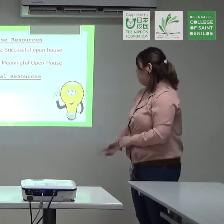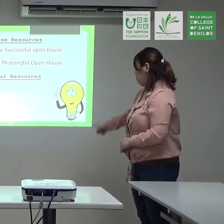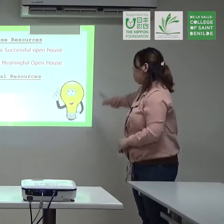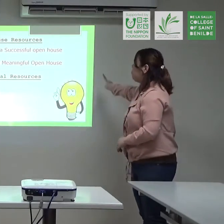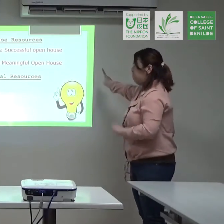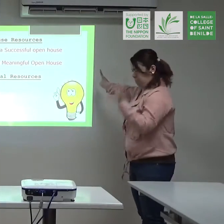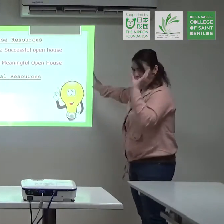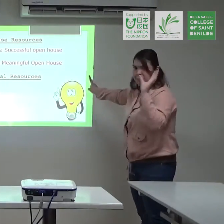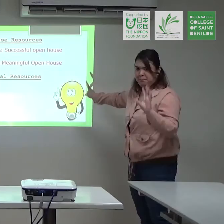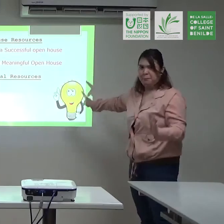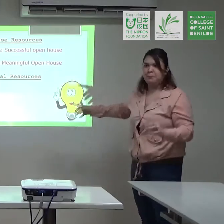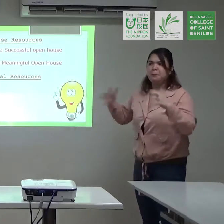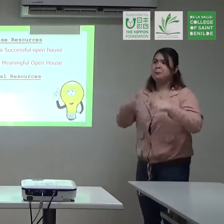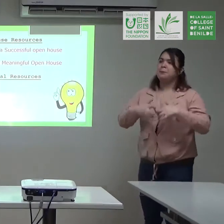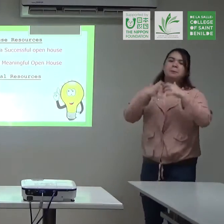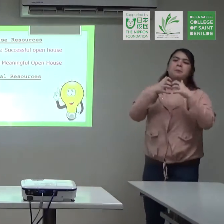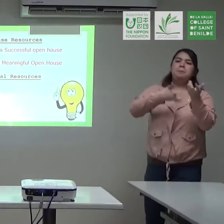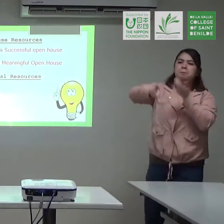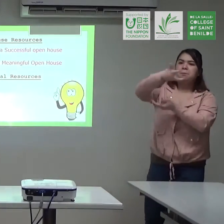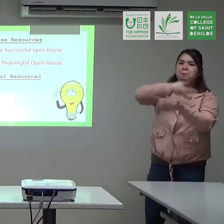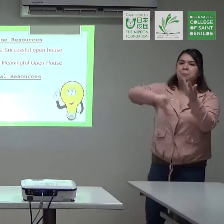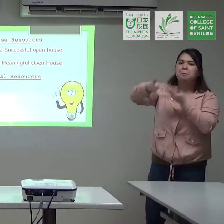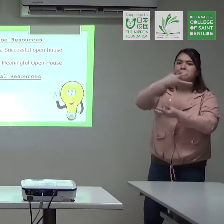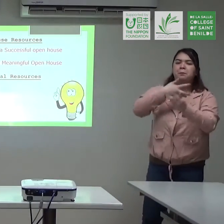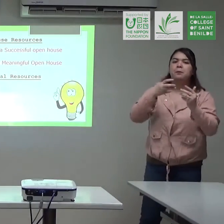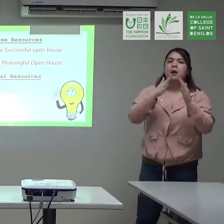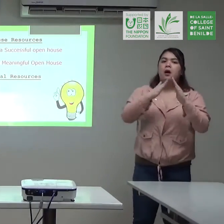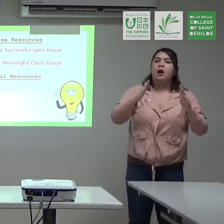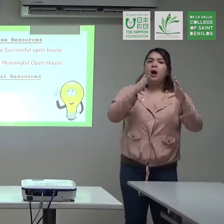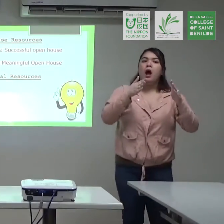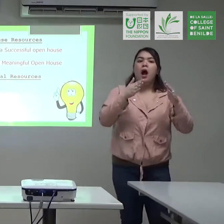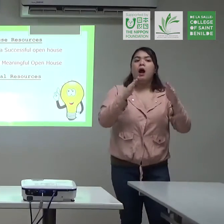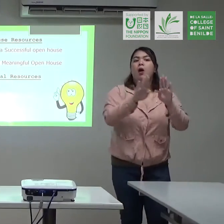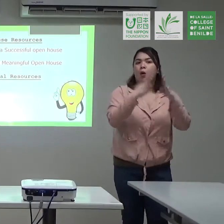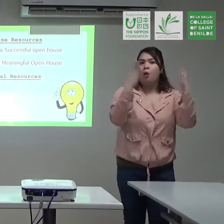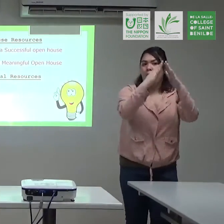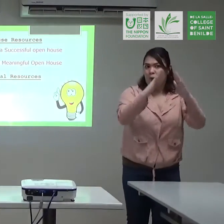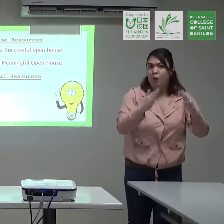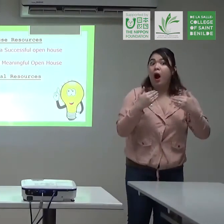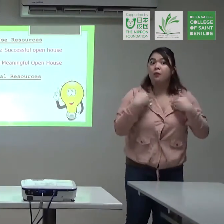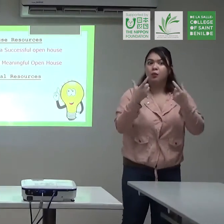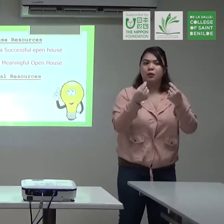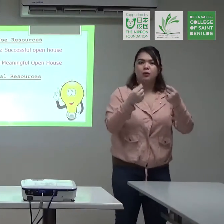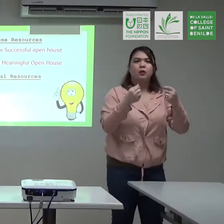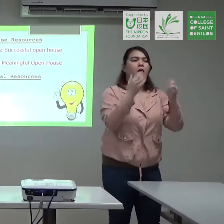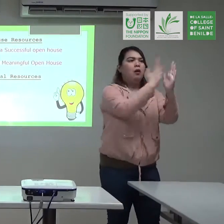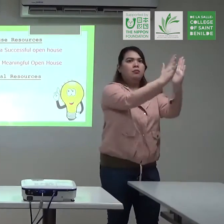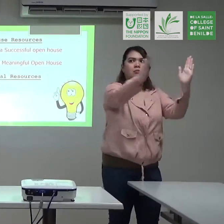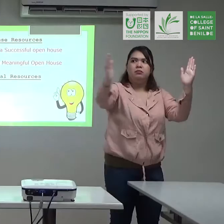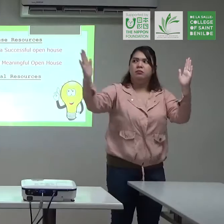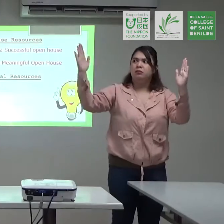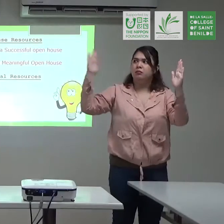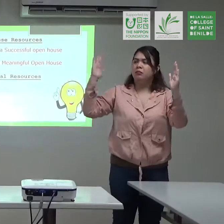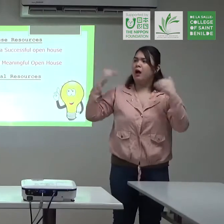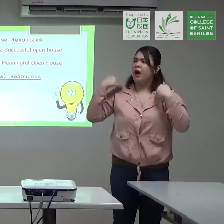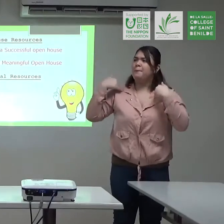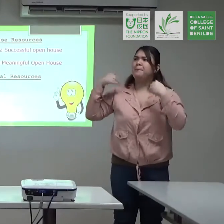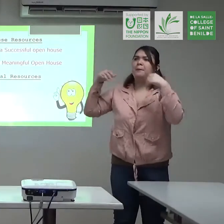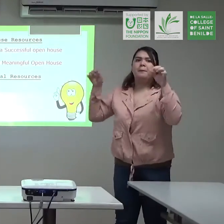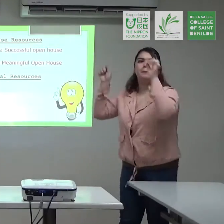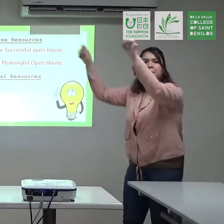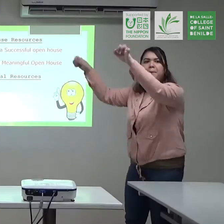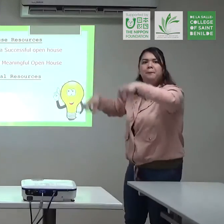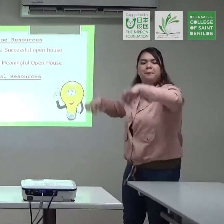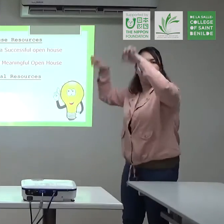house. Alam mo, one time nakita ko yung open house na they just put the walls, cover the walls with Manila